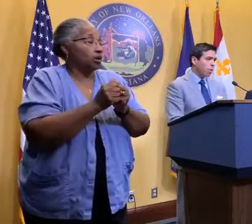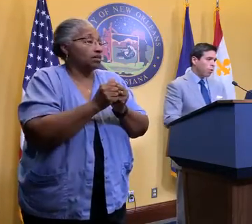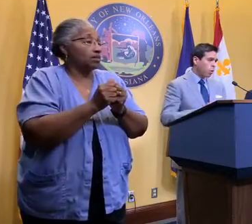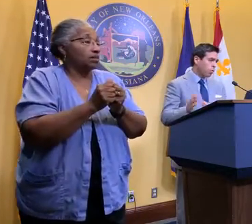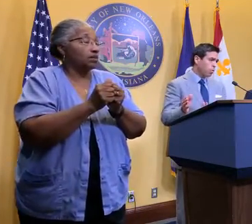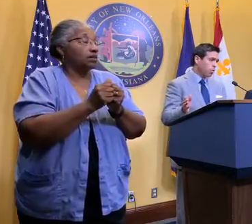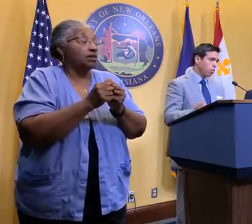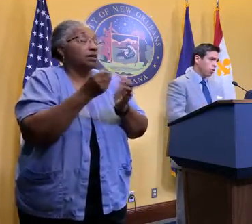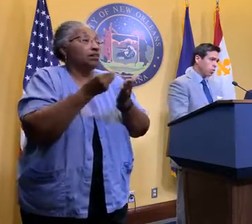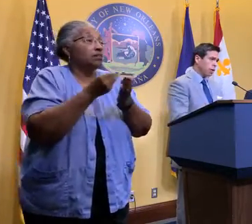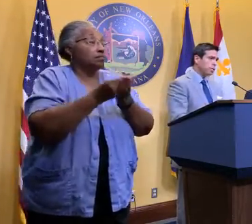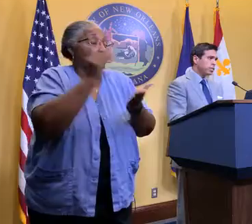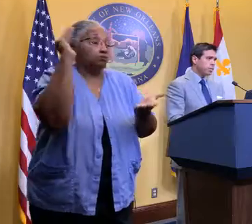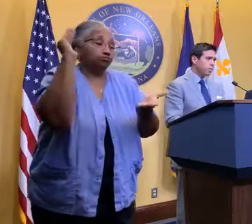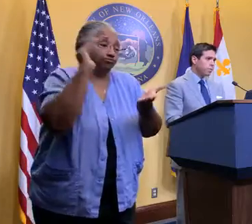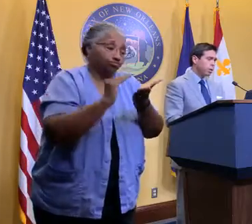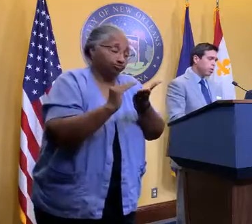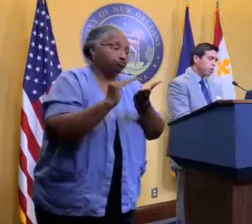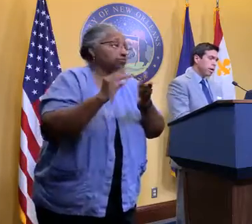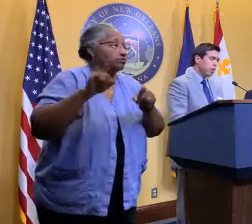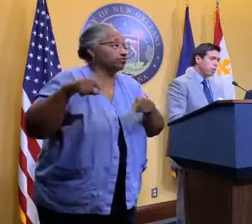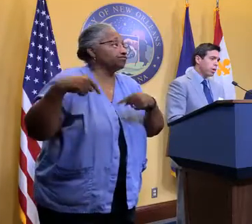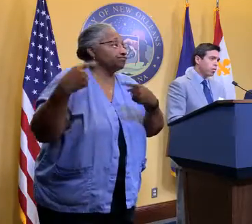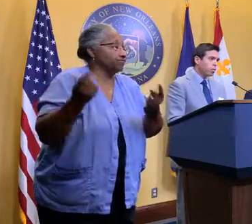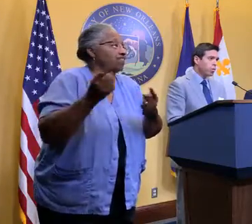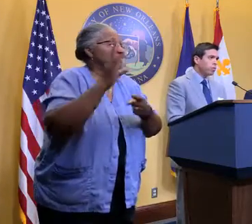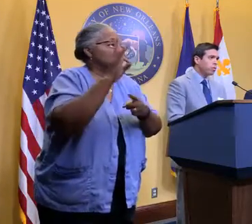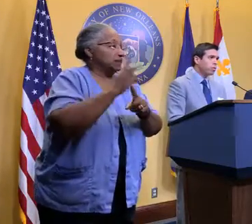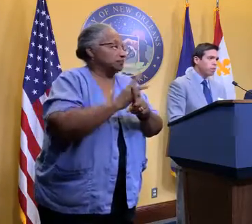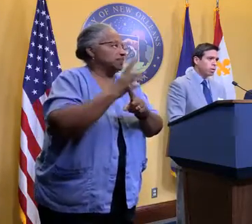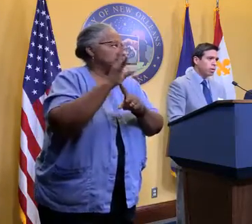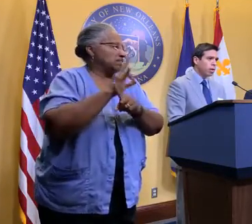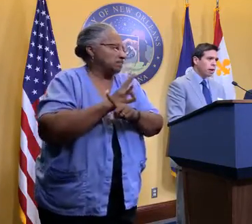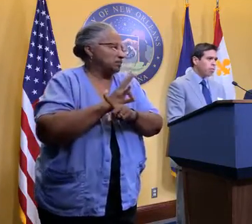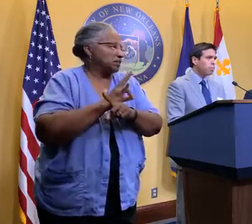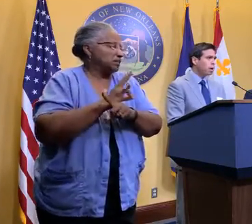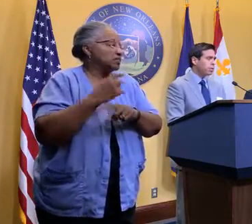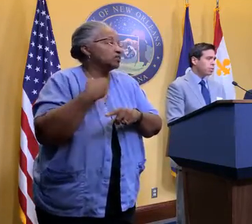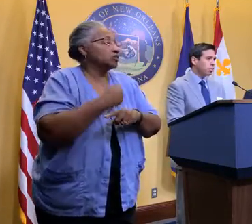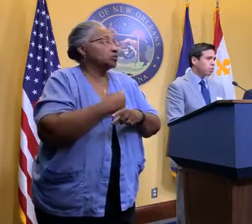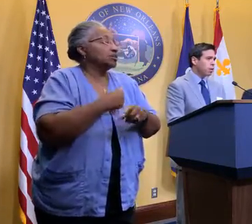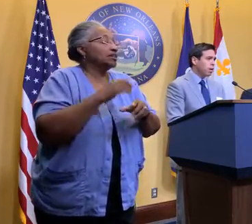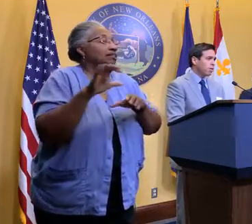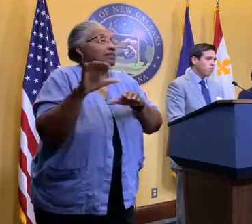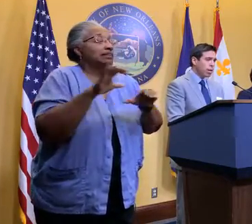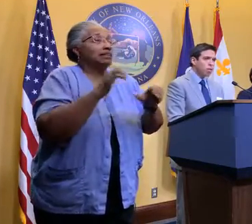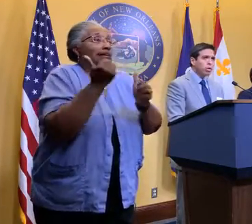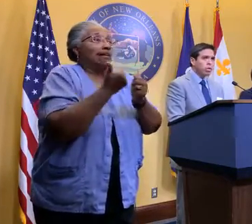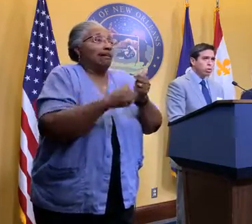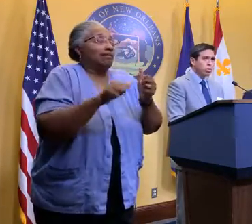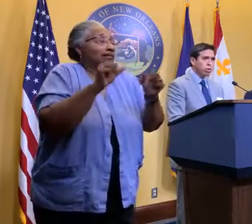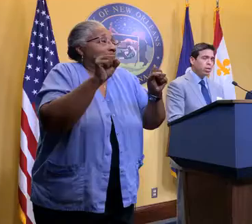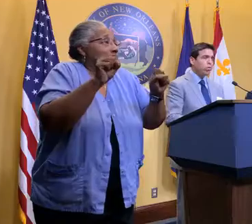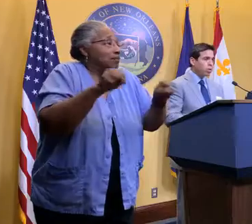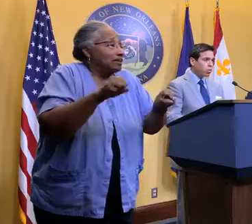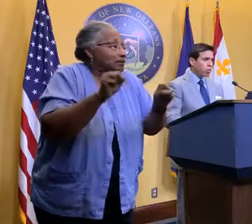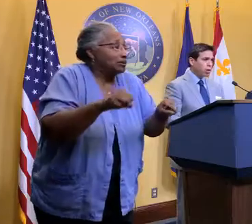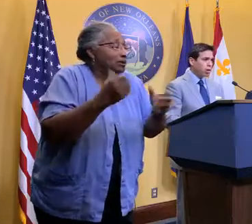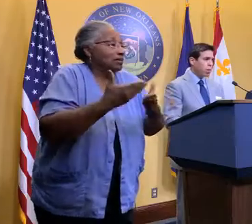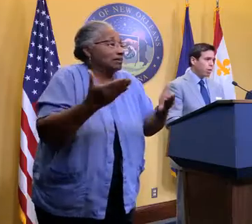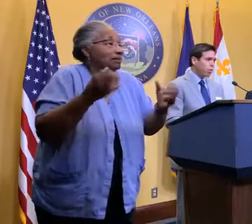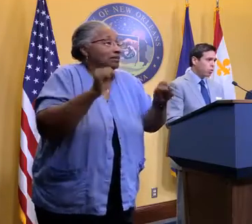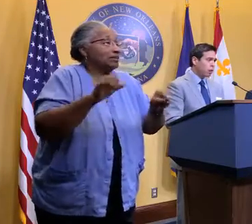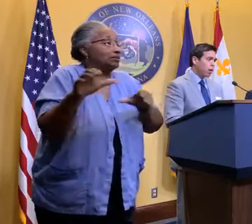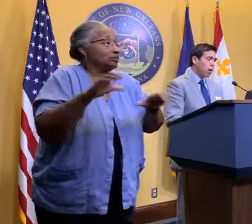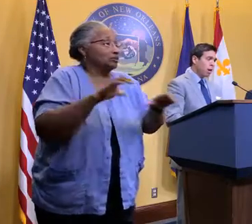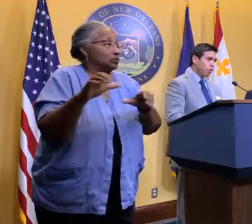revenue drop over the course of the last 6 and 7 months. As the mayor said, we've instituted every possible venue we could on the expenditure